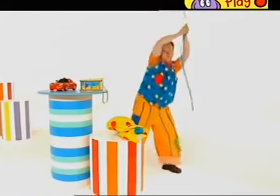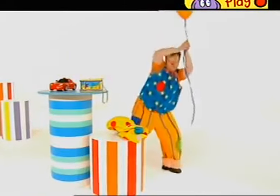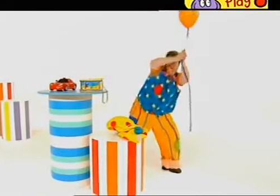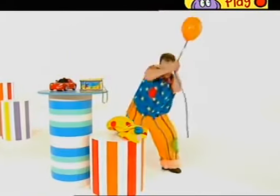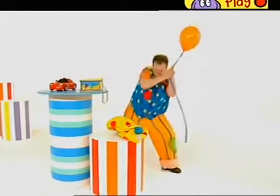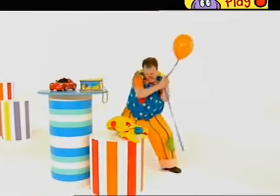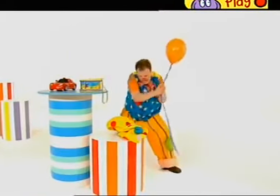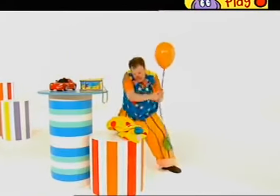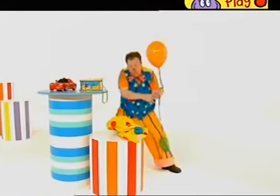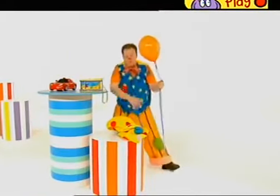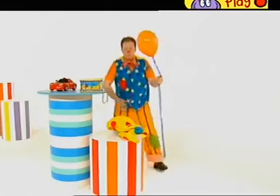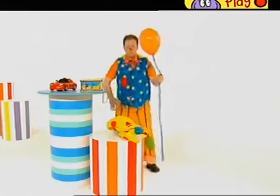Is the balloon pulling you away?